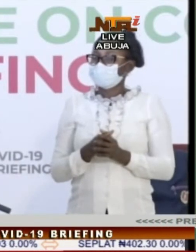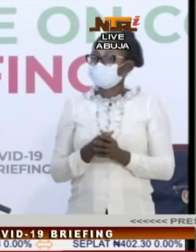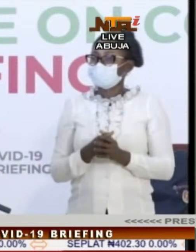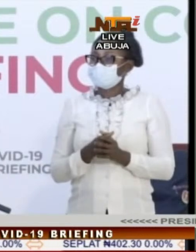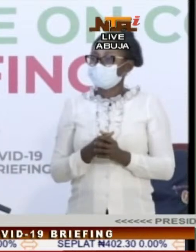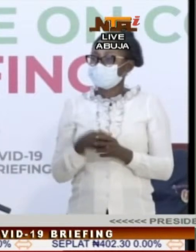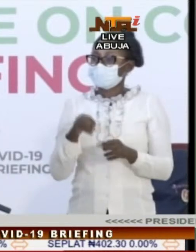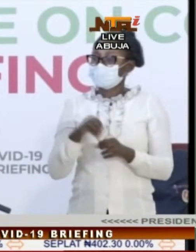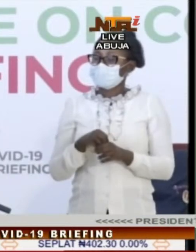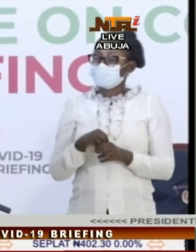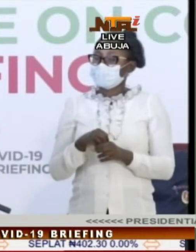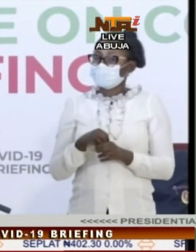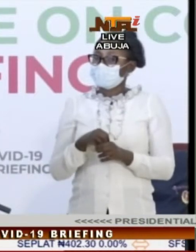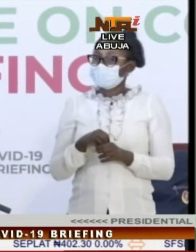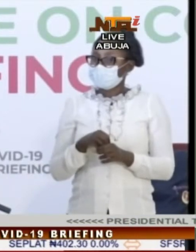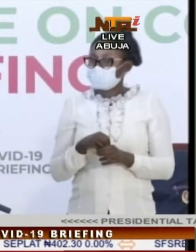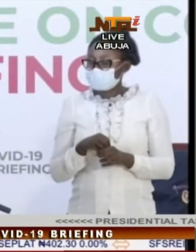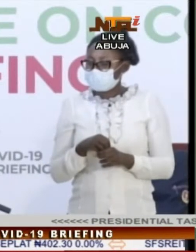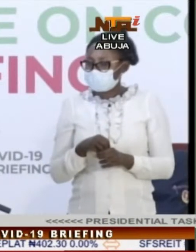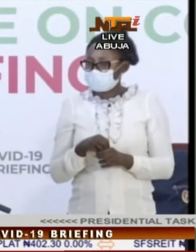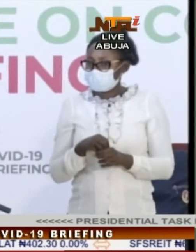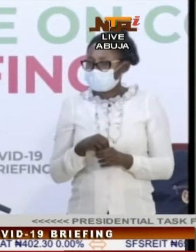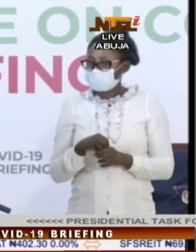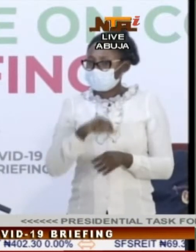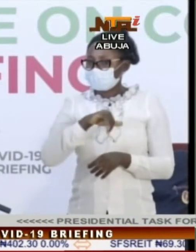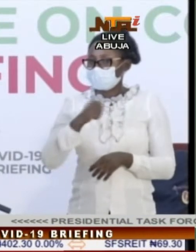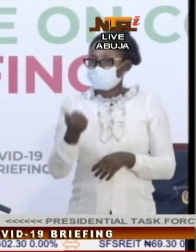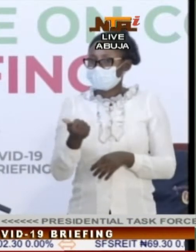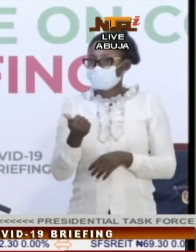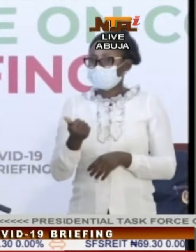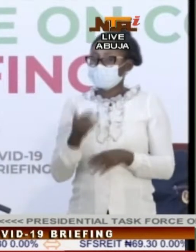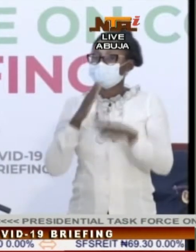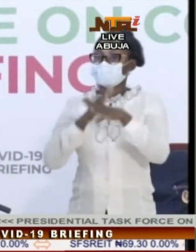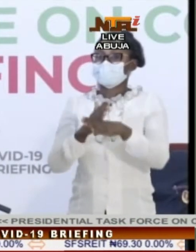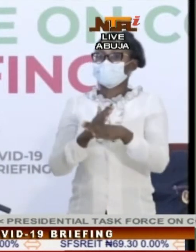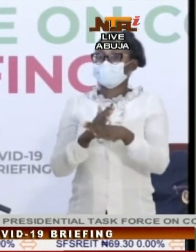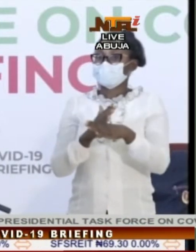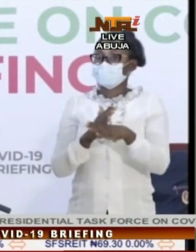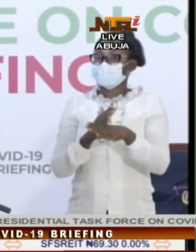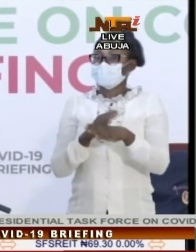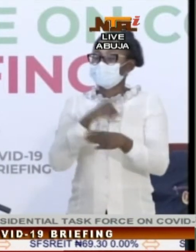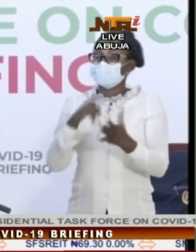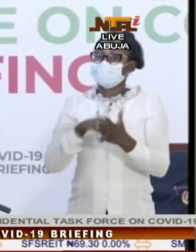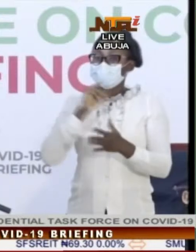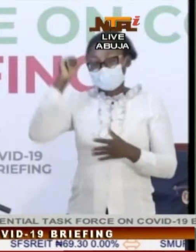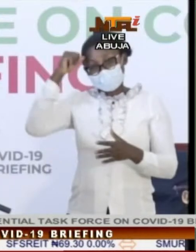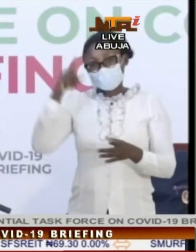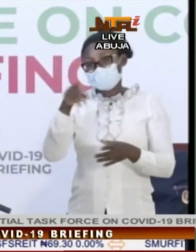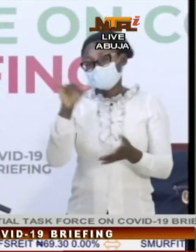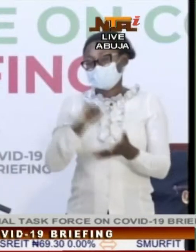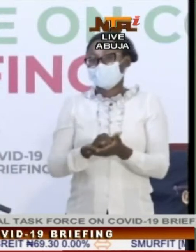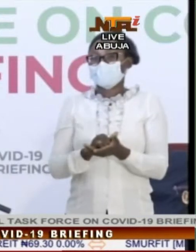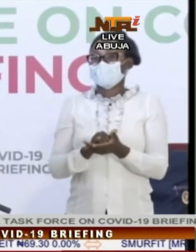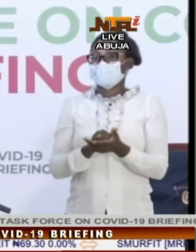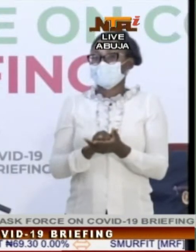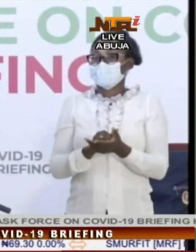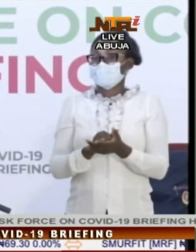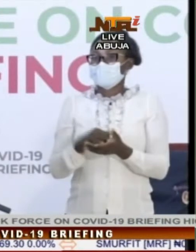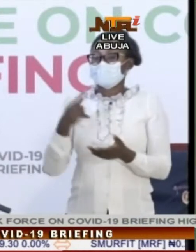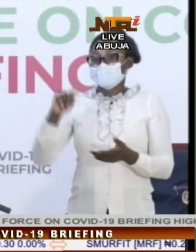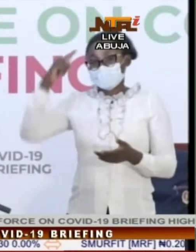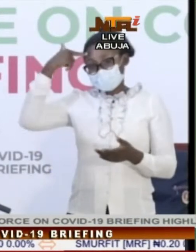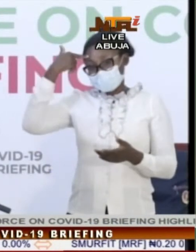In terms of the other restrictions, just to remind you that